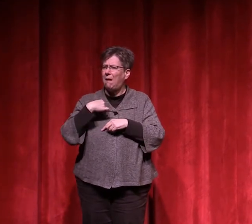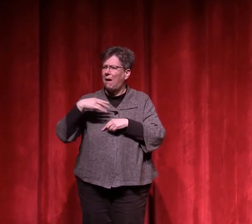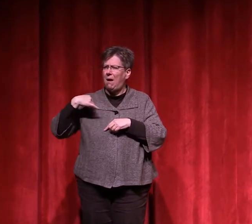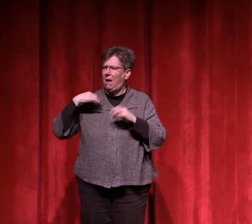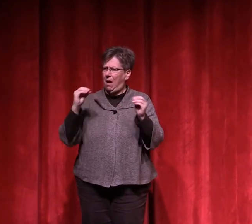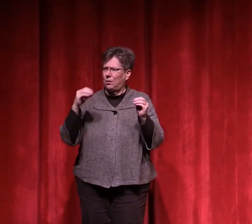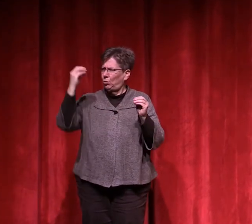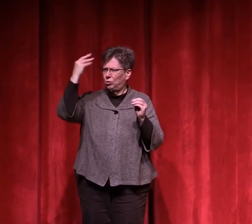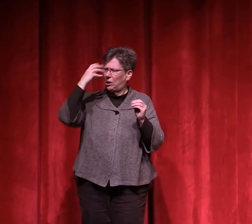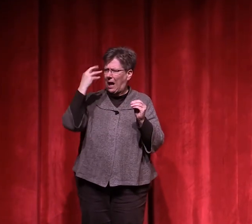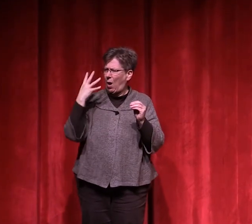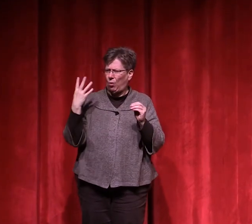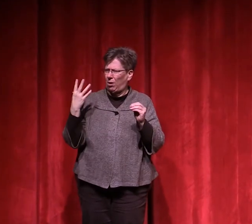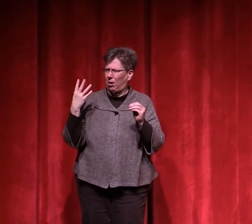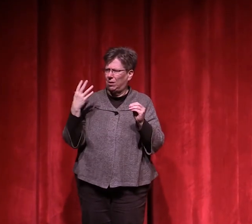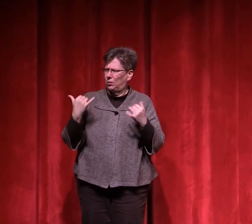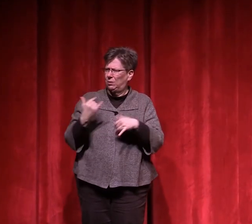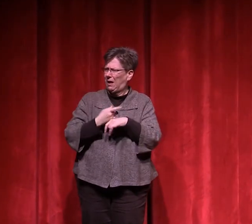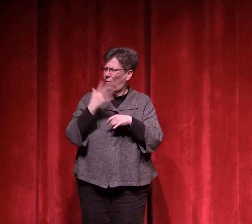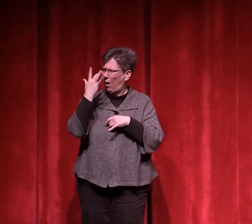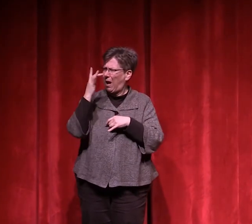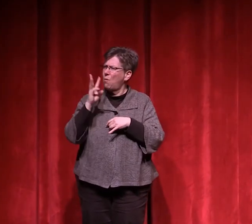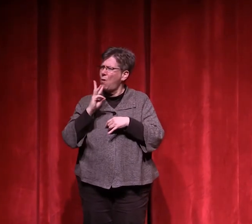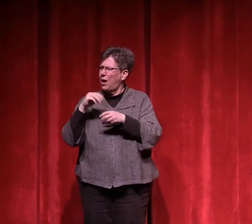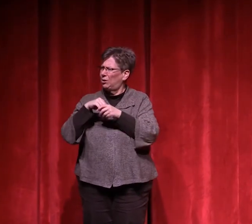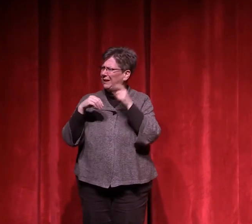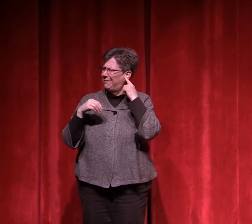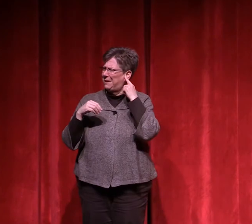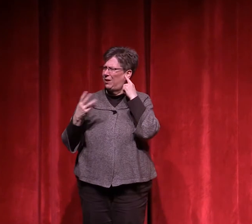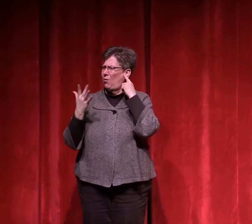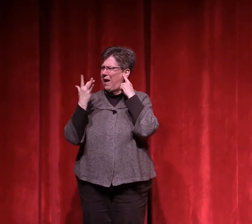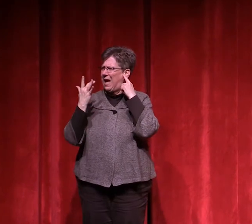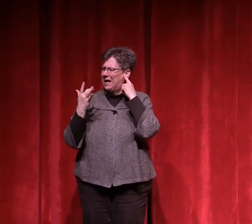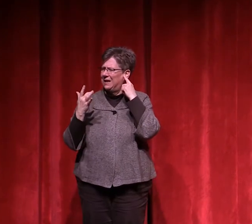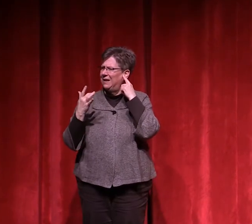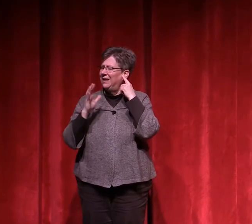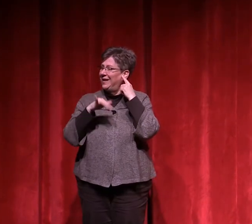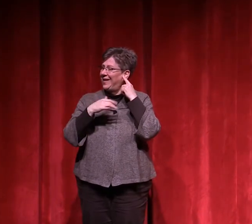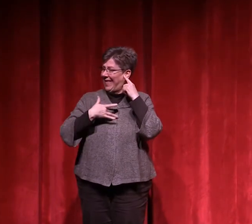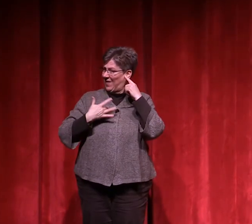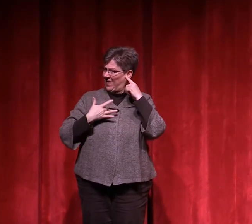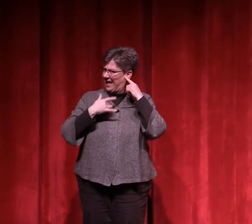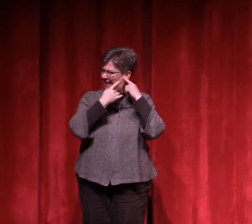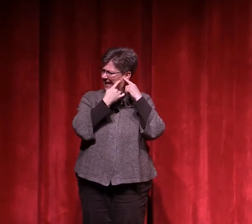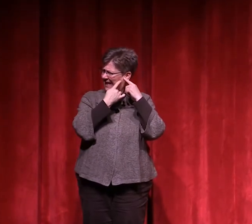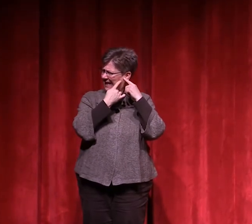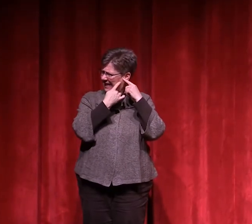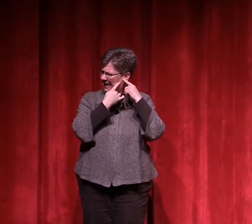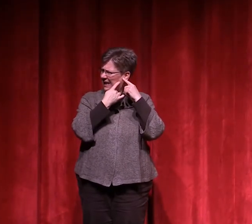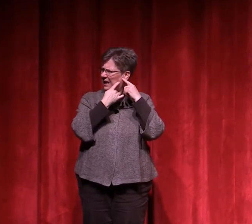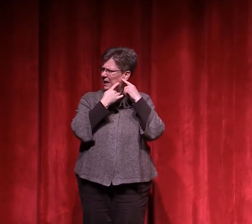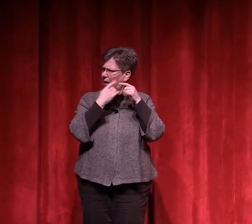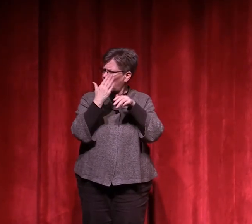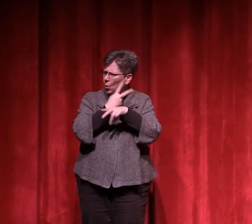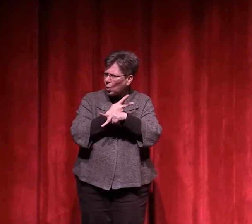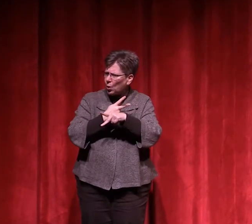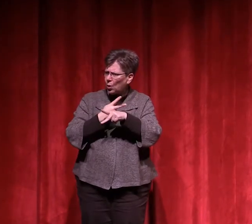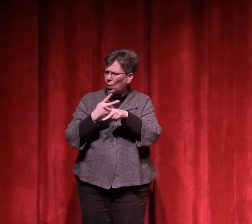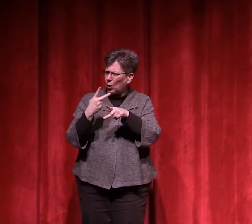shower before I went to bed. And the sensation in my ear was increasingly becoming more